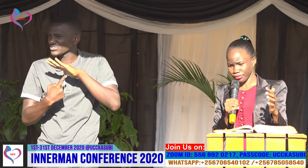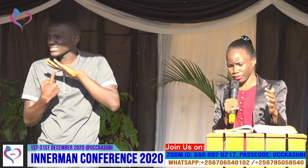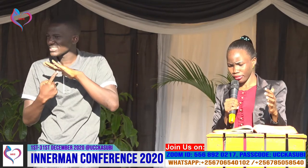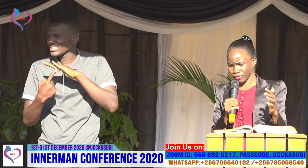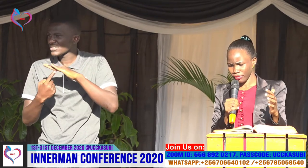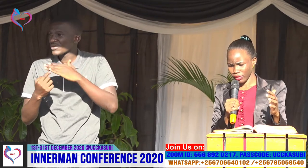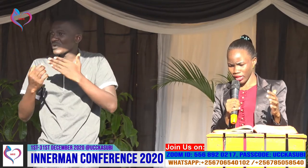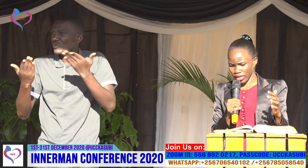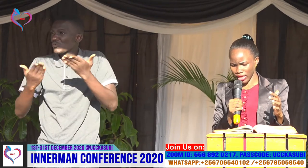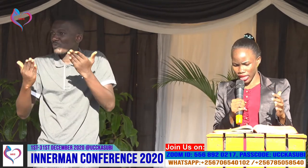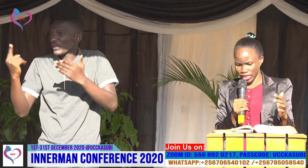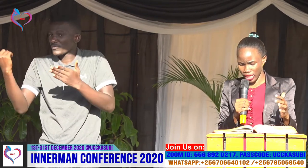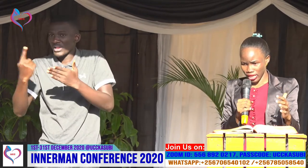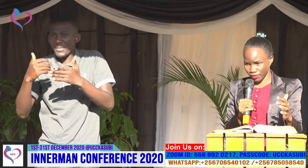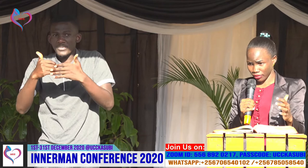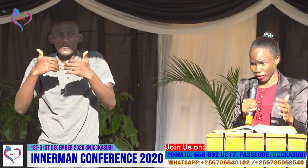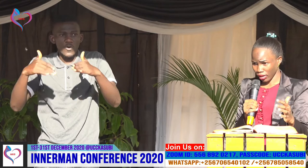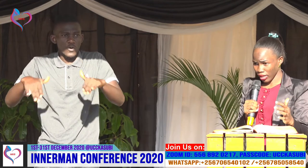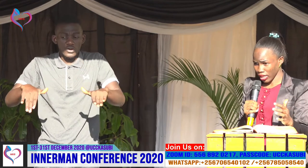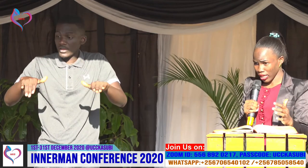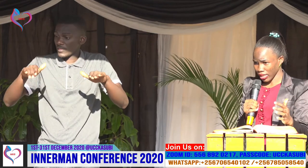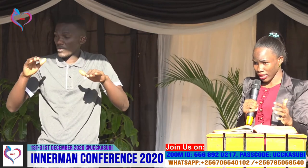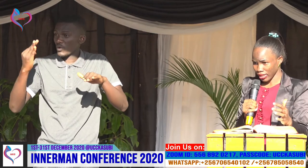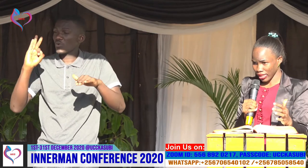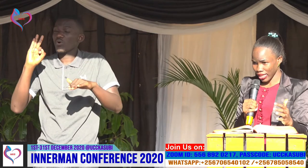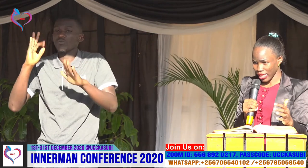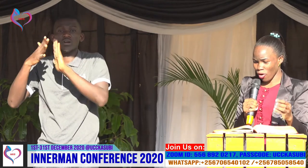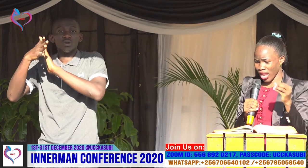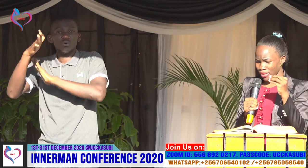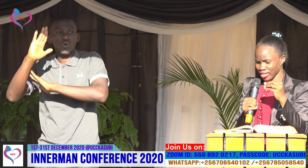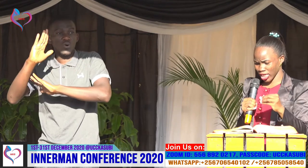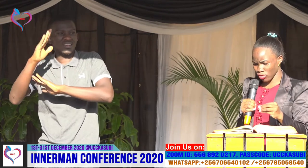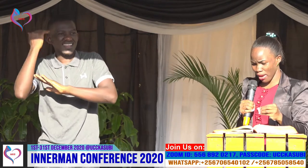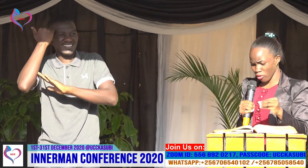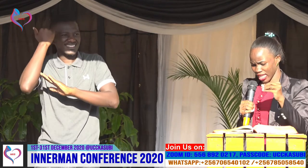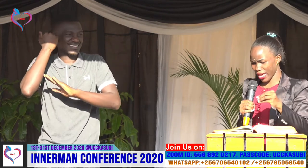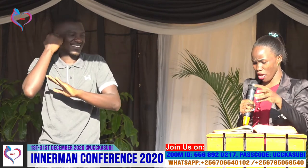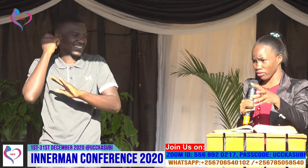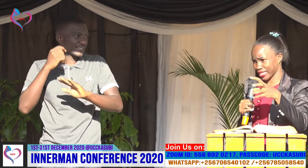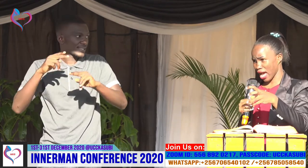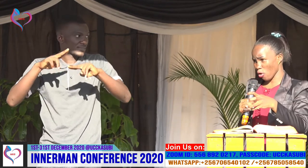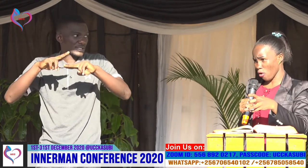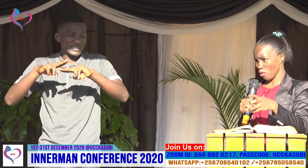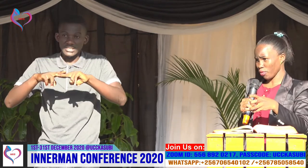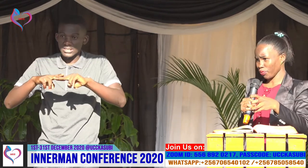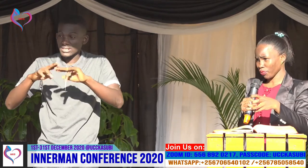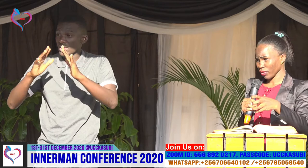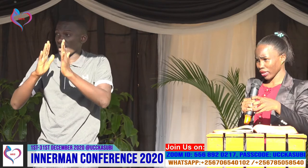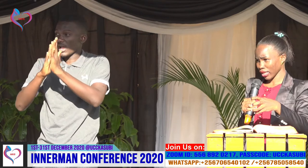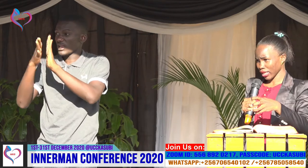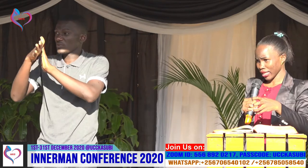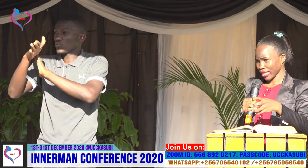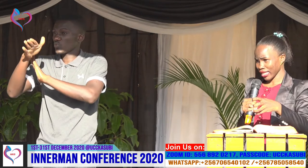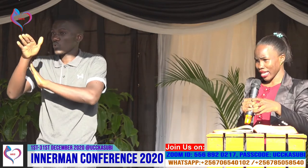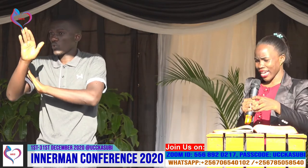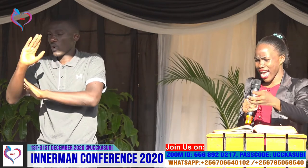where you have appeared before the throne of God, that judgment seat, and he pulls